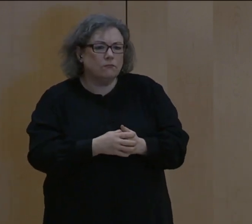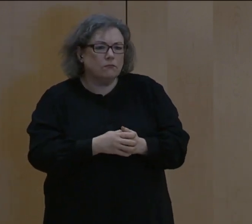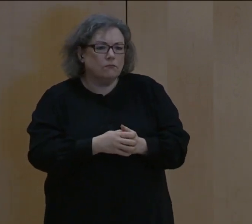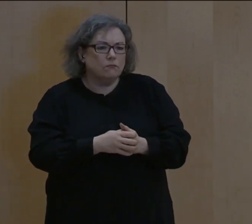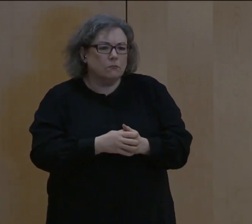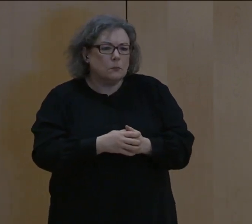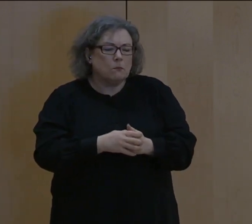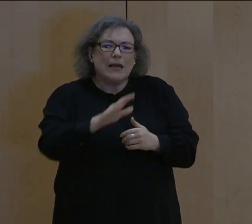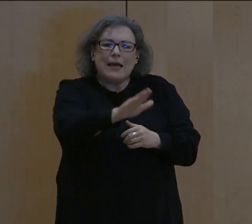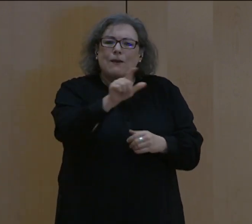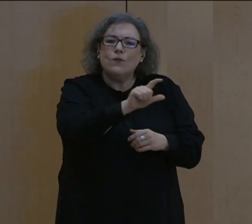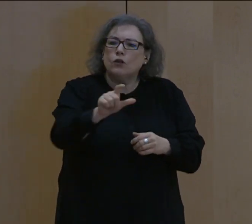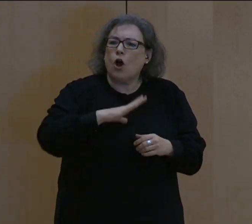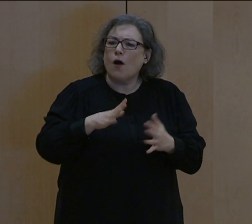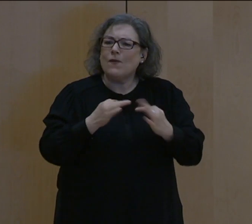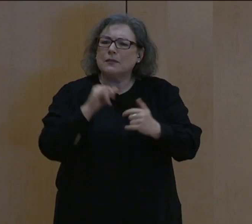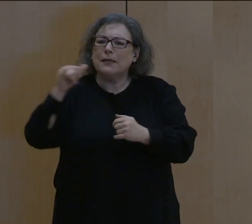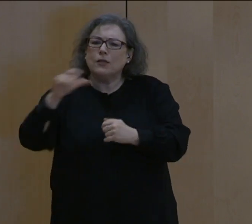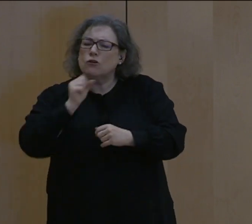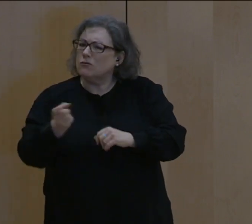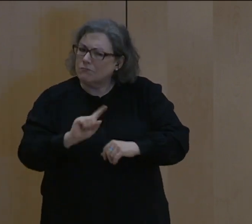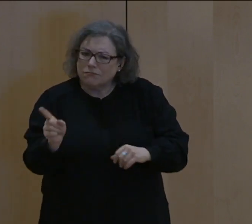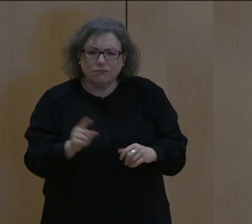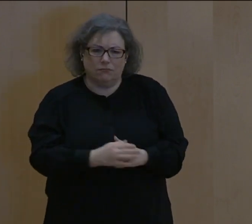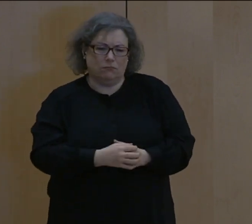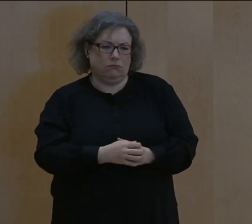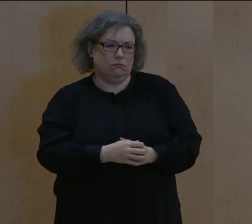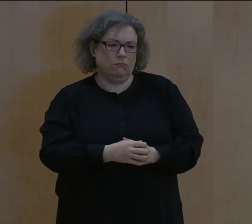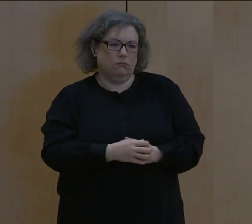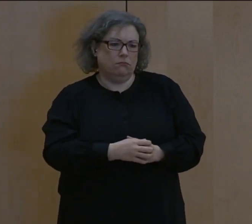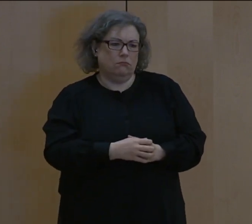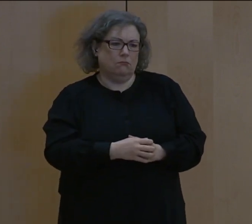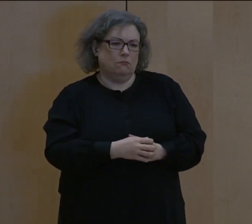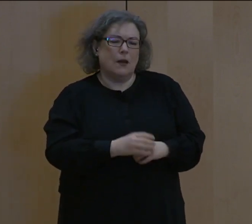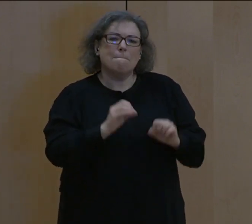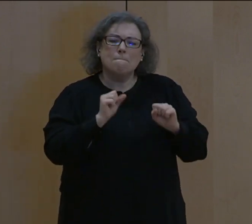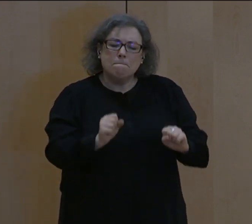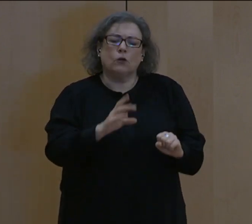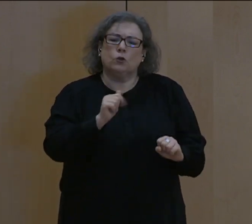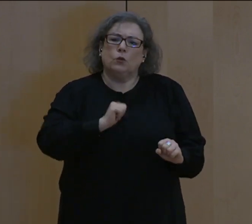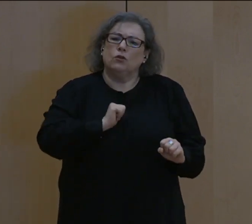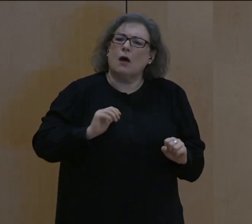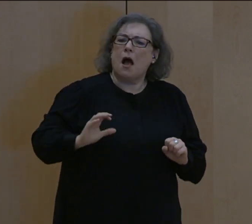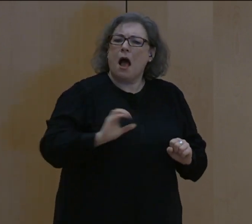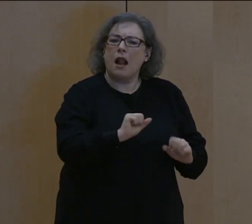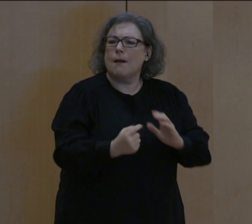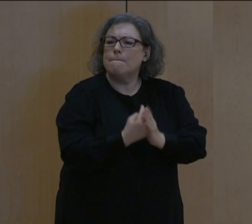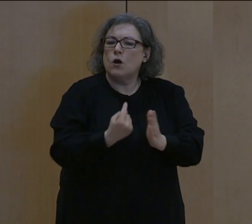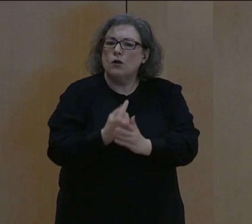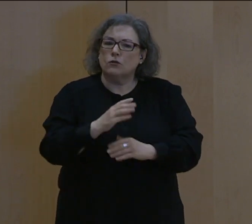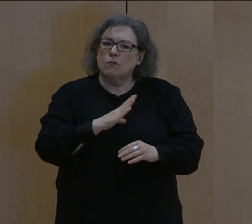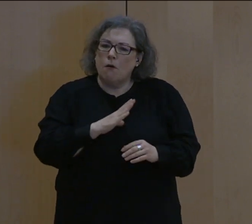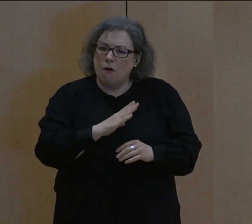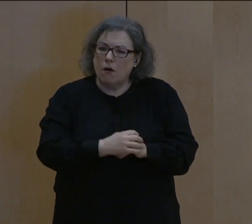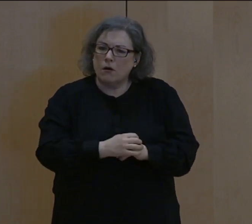machine has to be cut off from the means of existence. The conscious actions of Russian